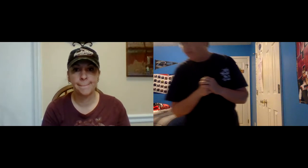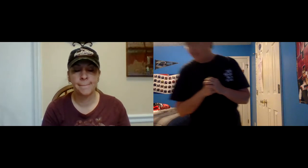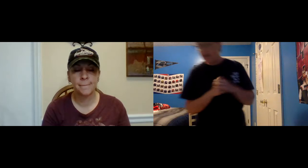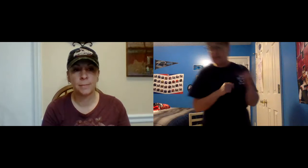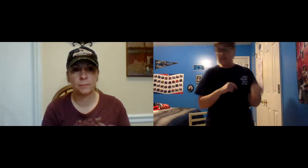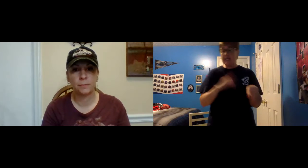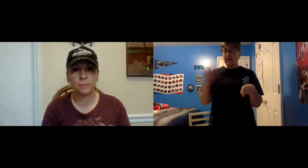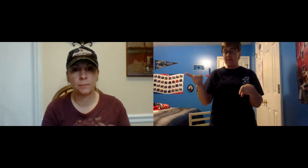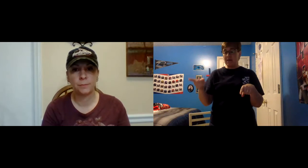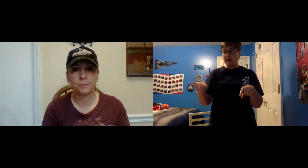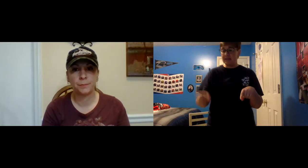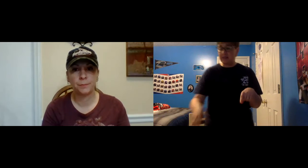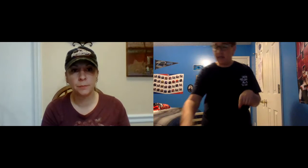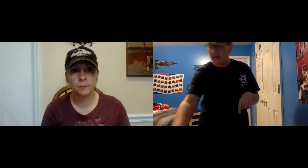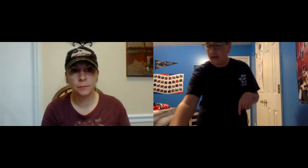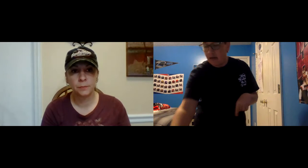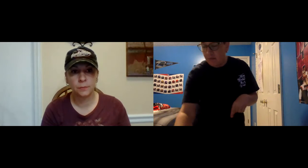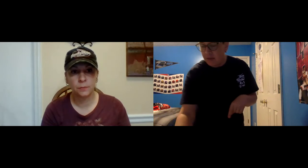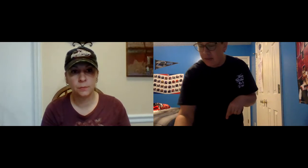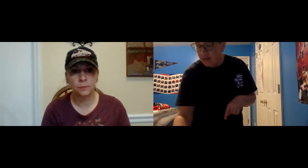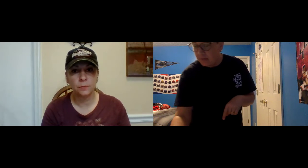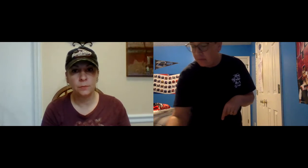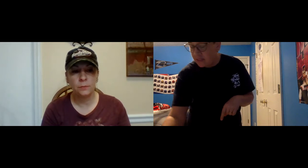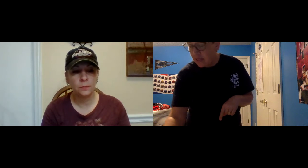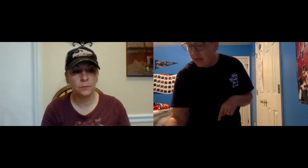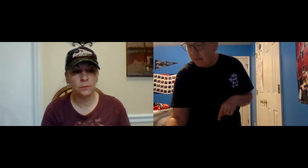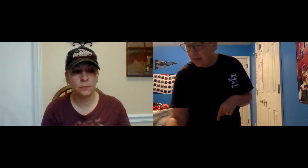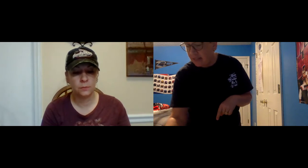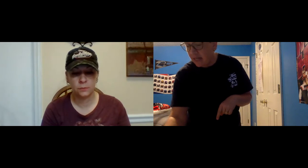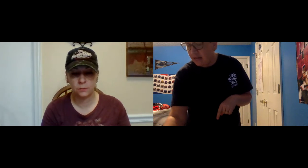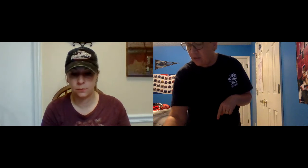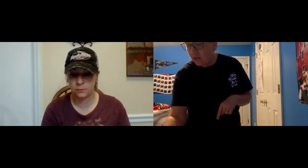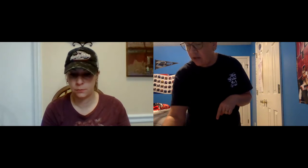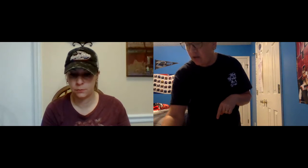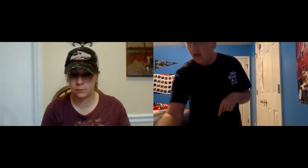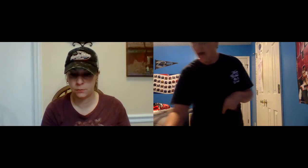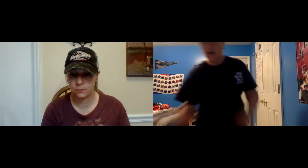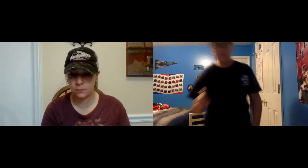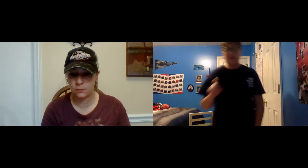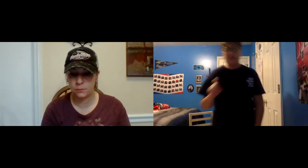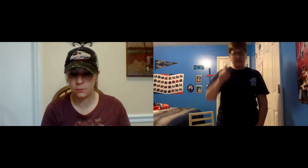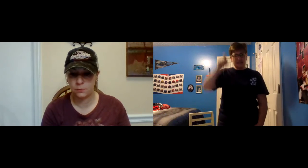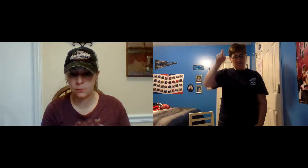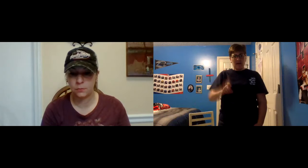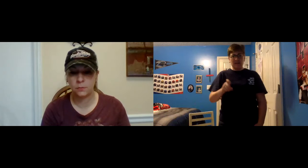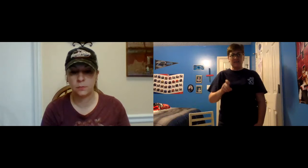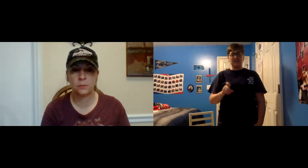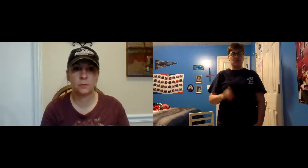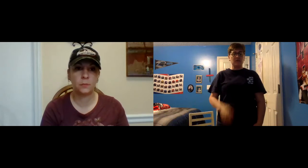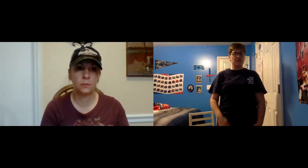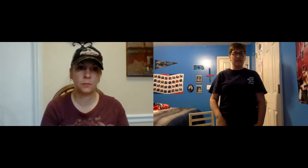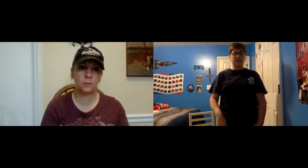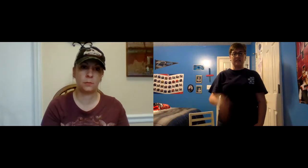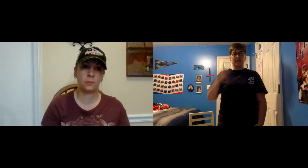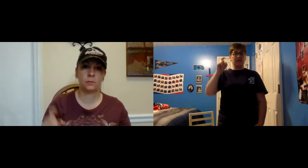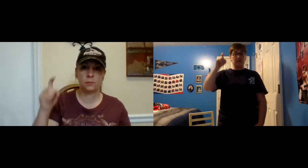Then we've got need and must, and I put them side by side as well, because must is